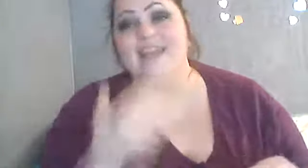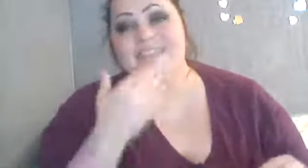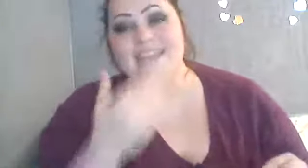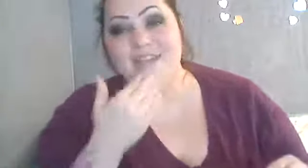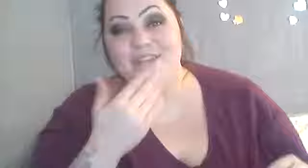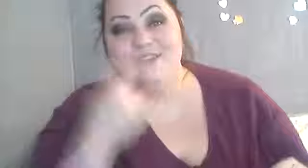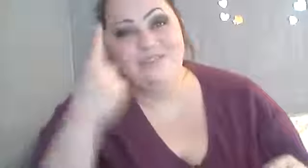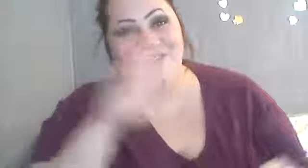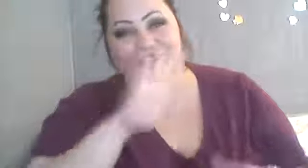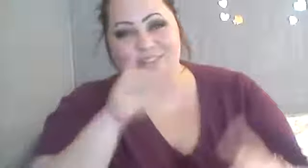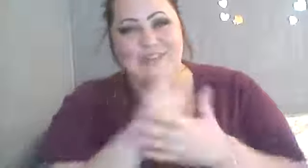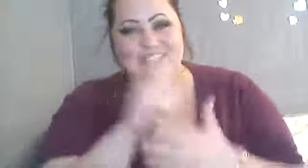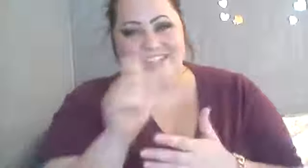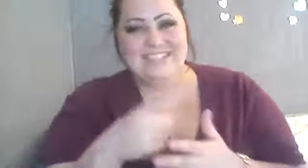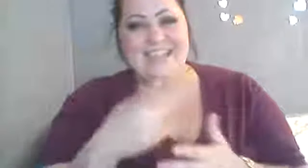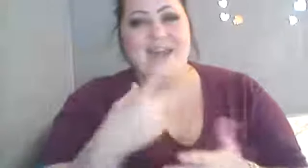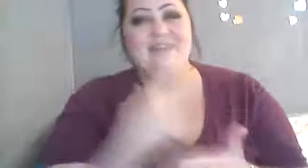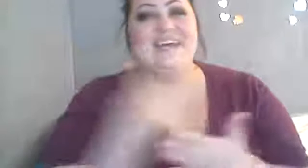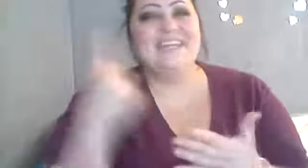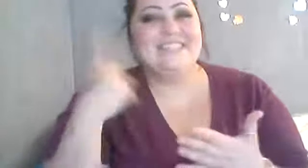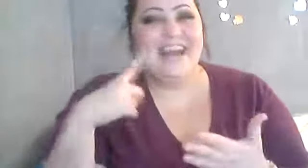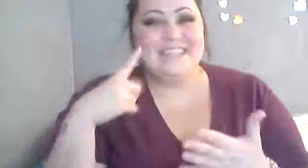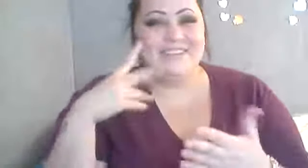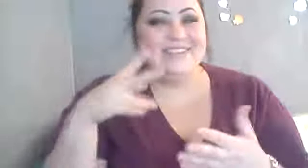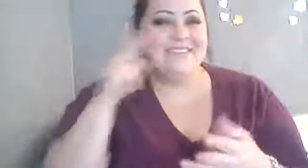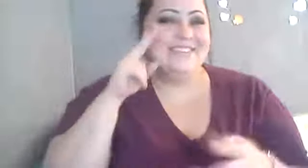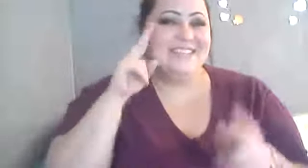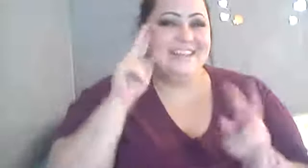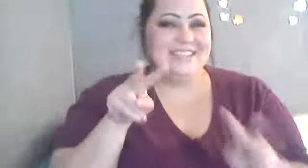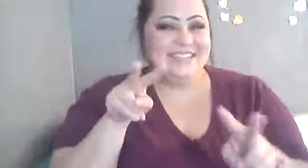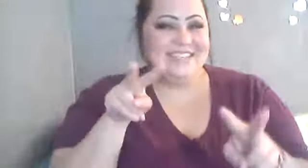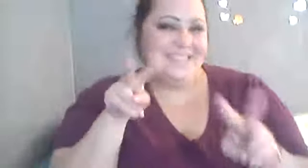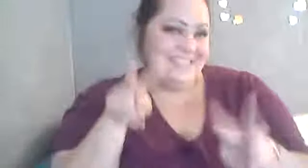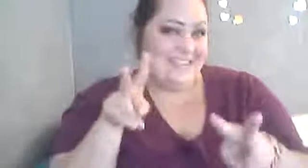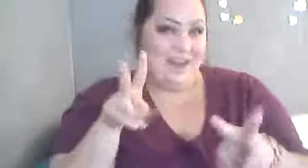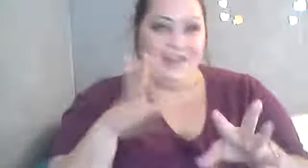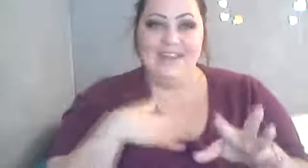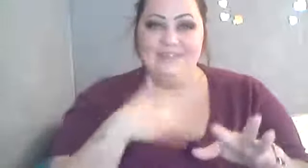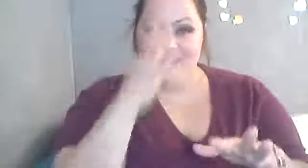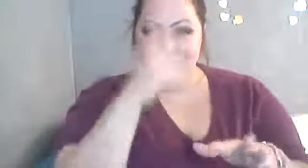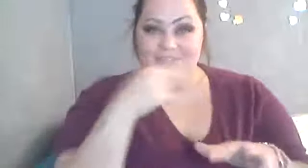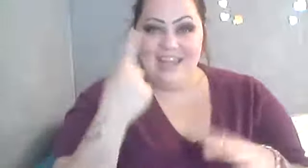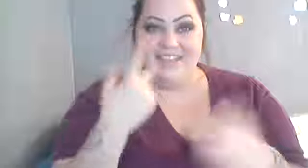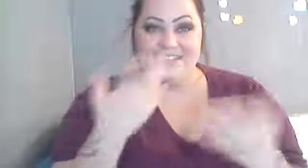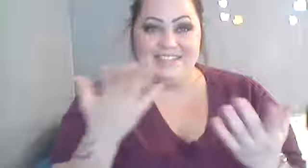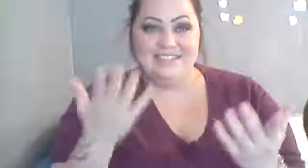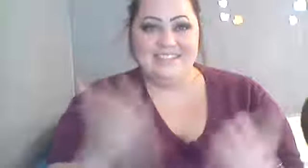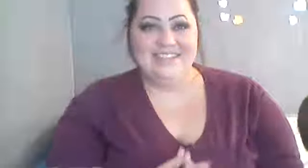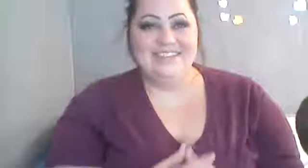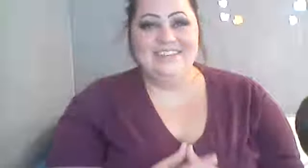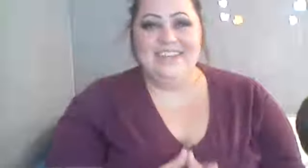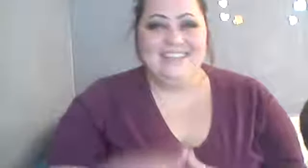Yes, thank you for all the questions, because last week I was like sitting here staring at my own face and I was like, okay, this